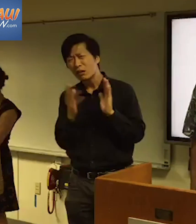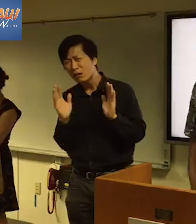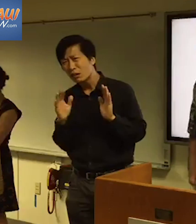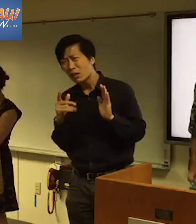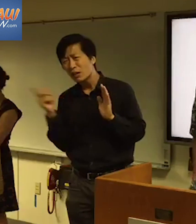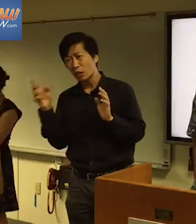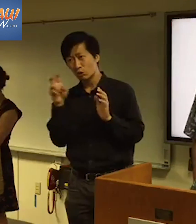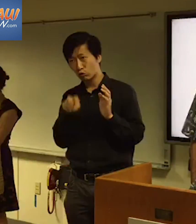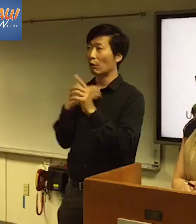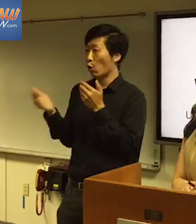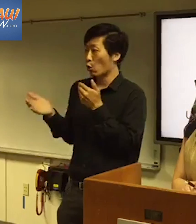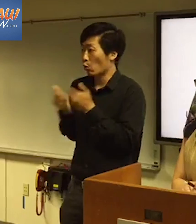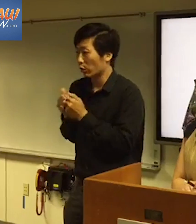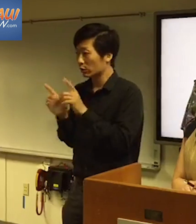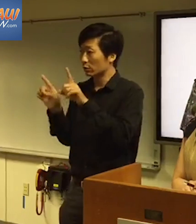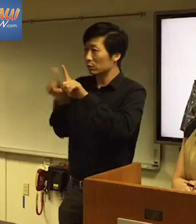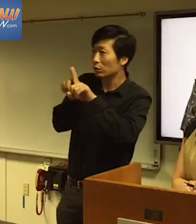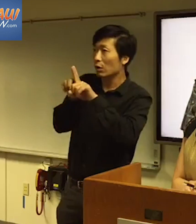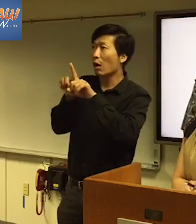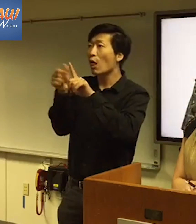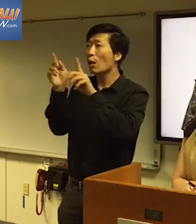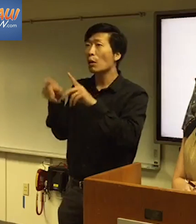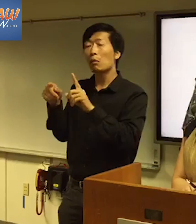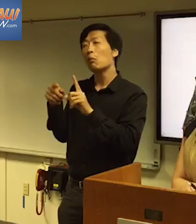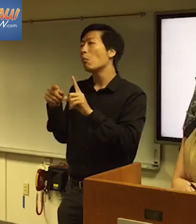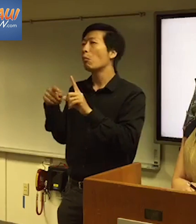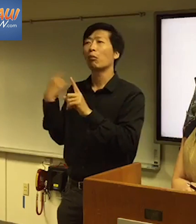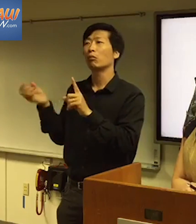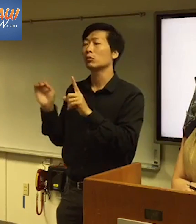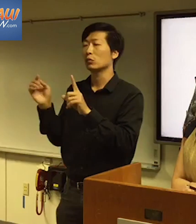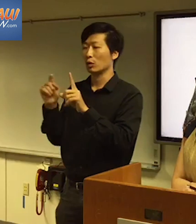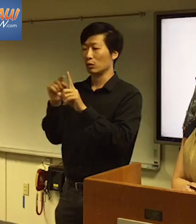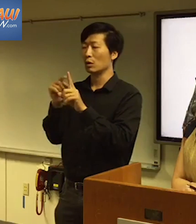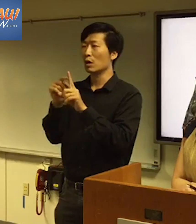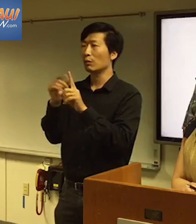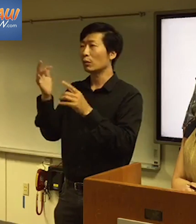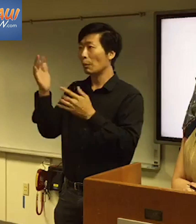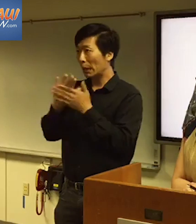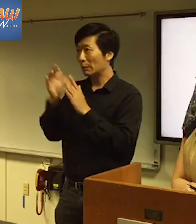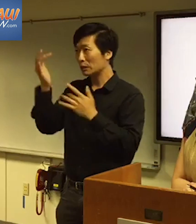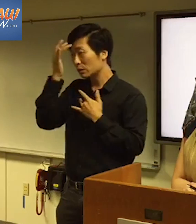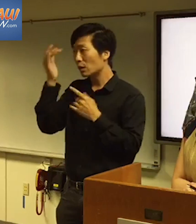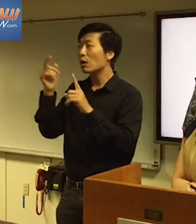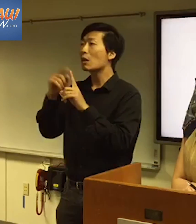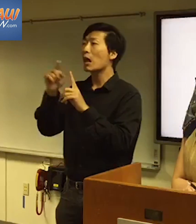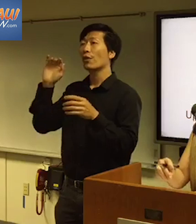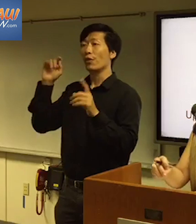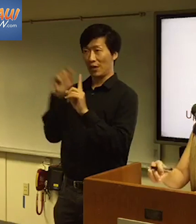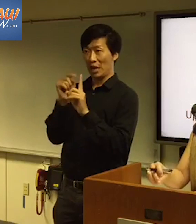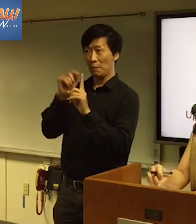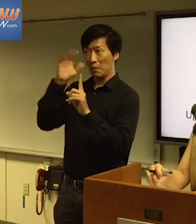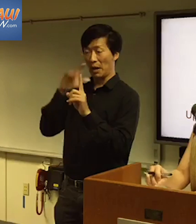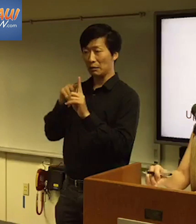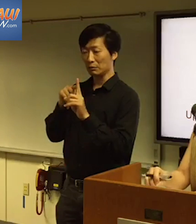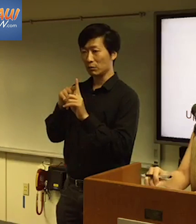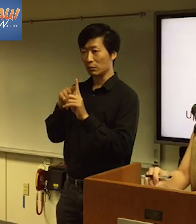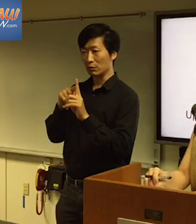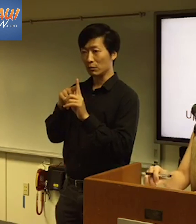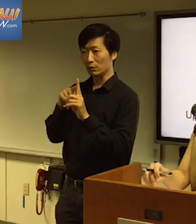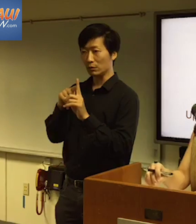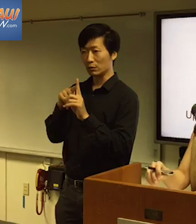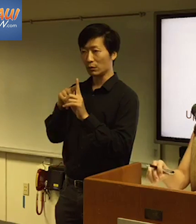see. So we are monitoring that. We are looking at potential spread. We have informed all of